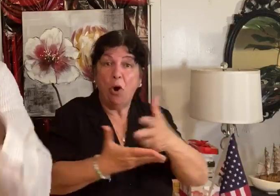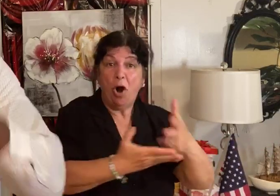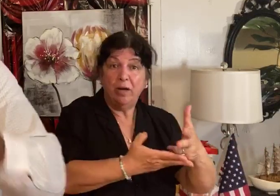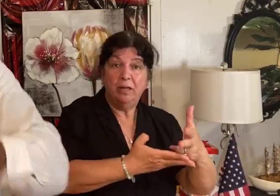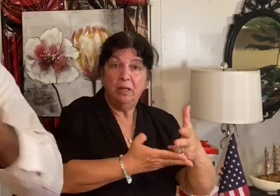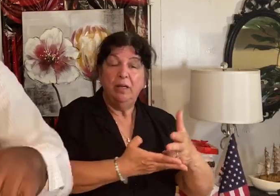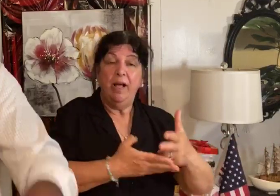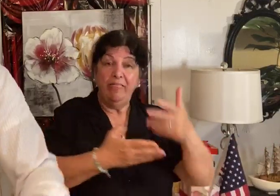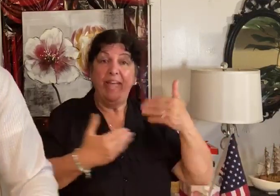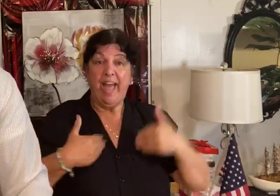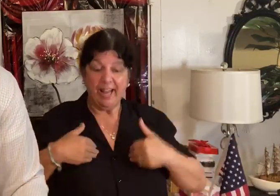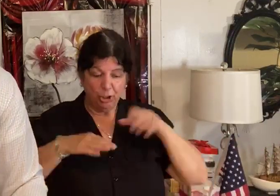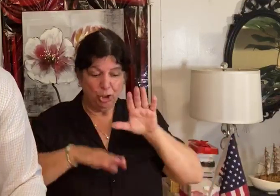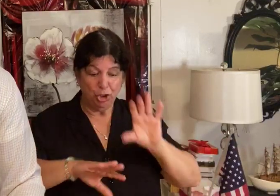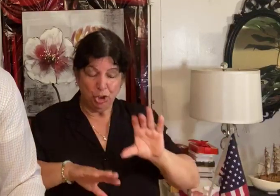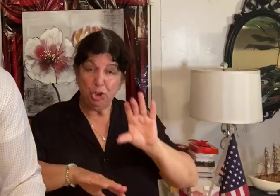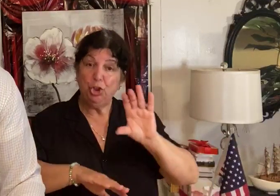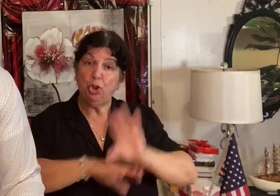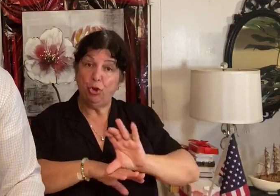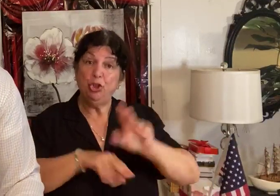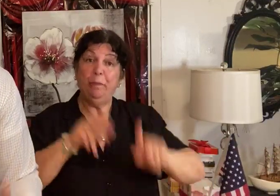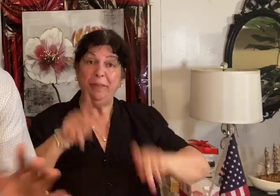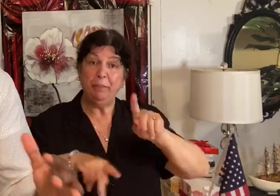people sit in their cars,